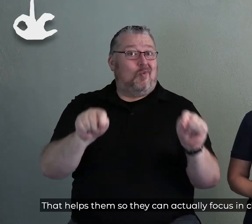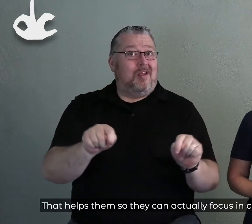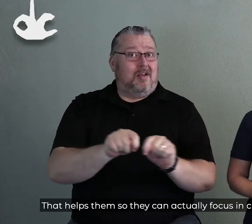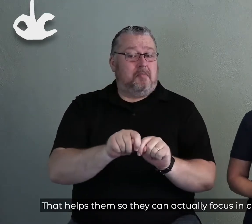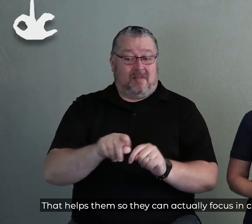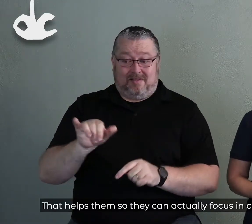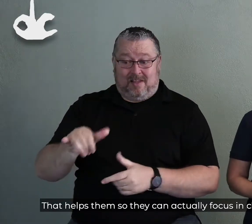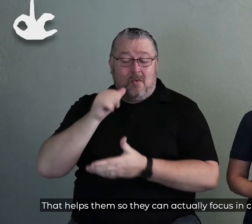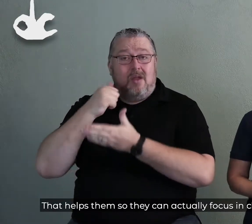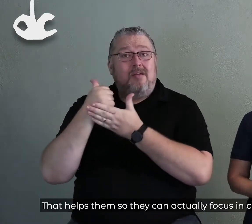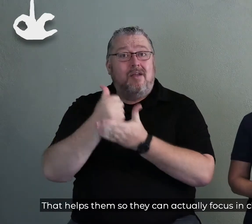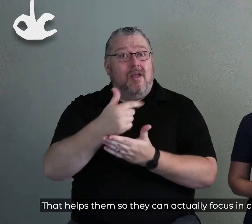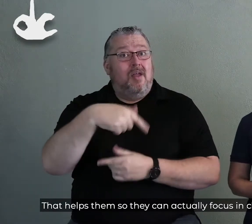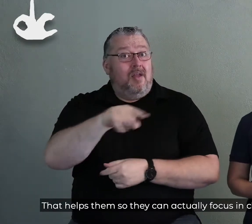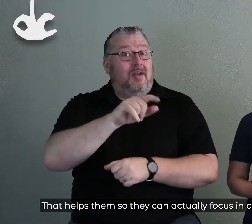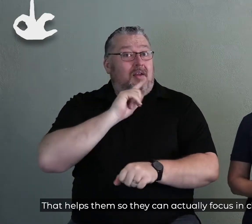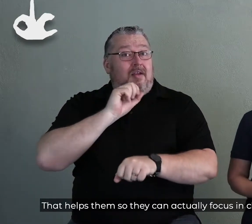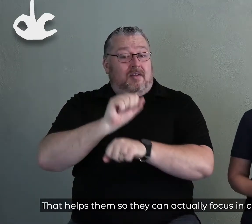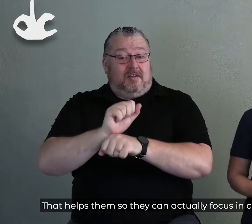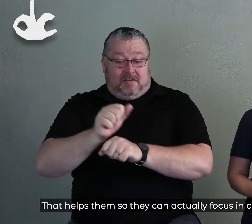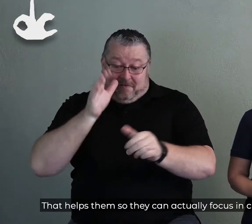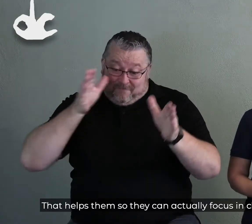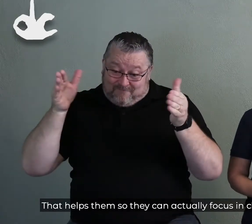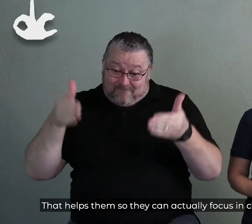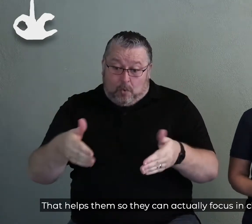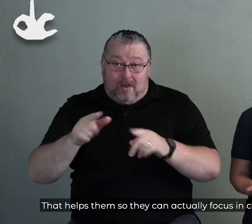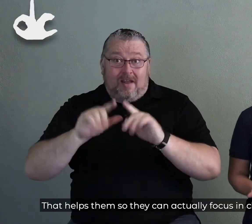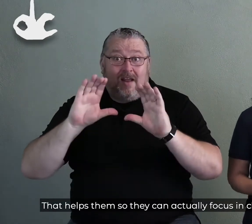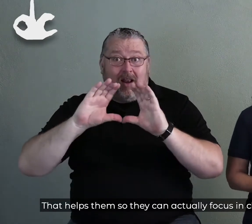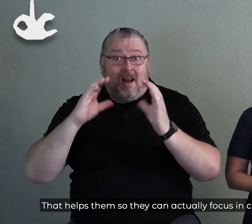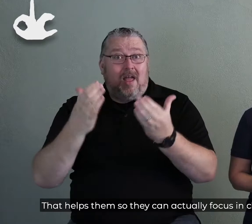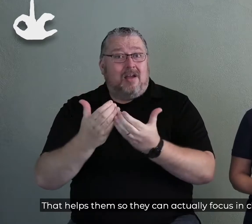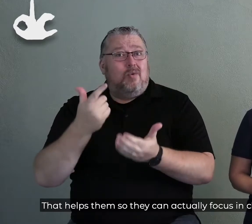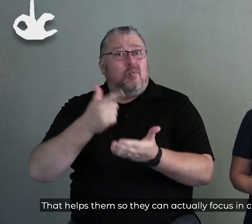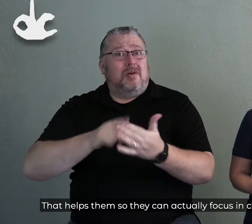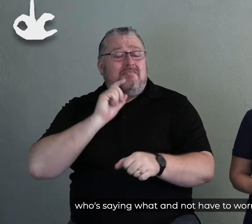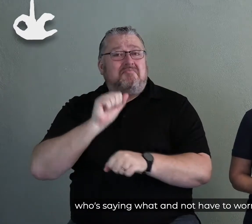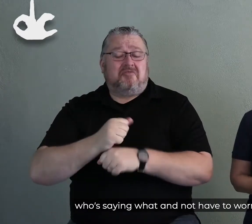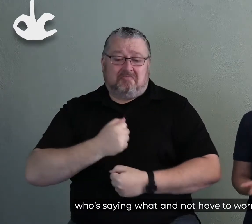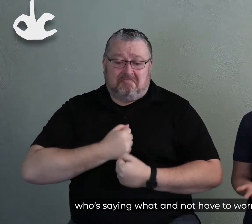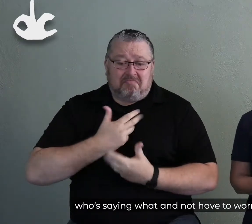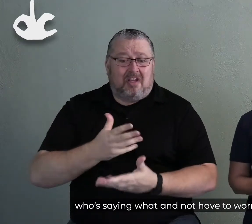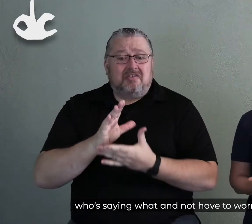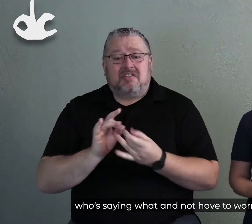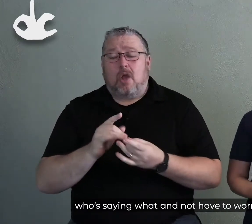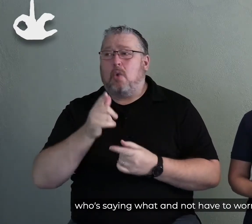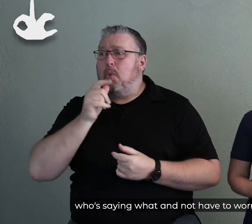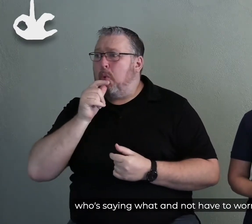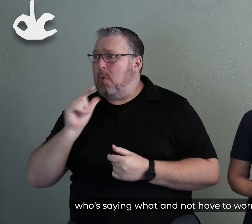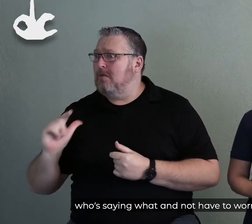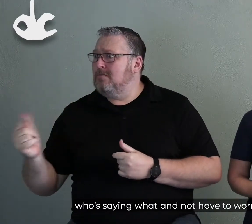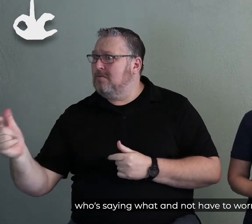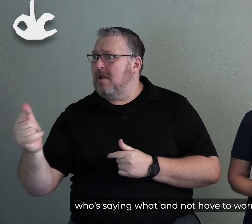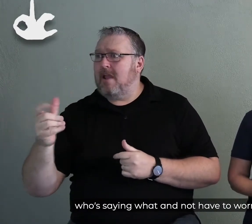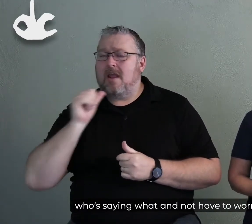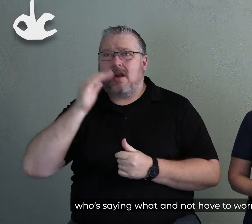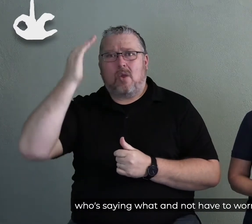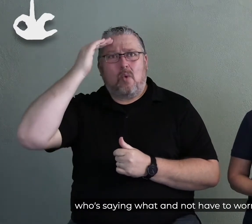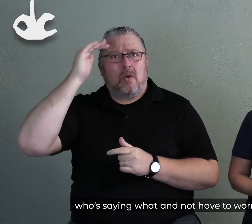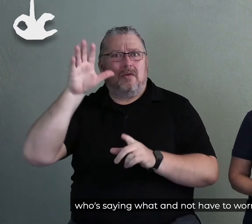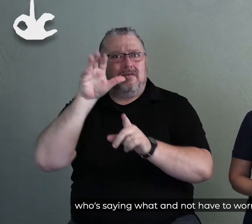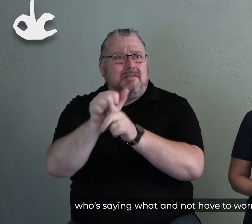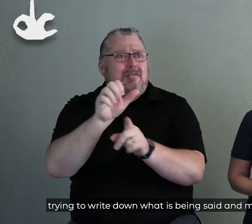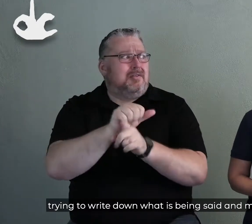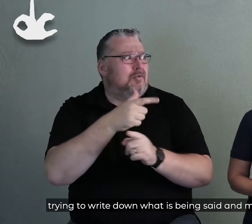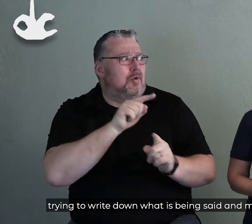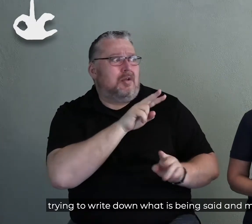That helps them so that they can actually focus in class what's being said, who's saying what, and not have to worry so